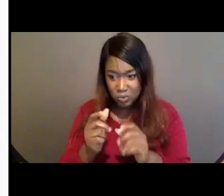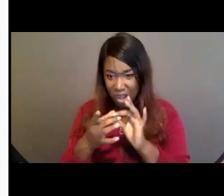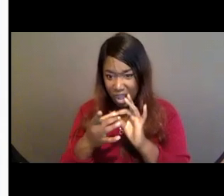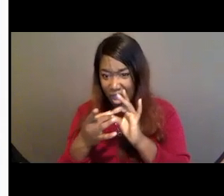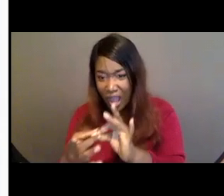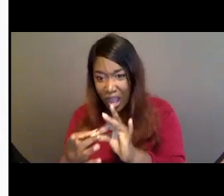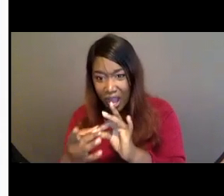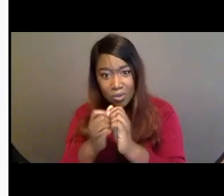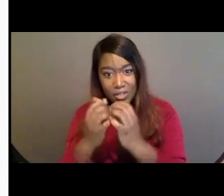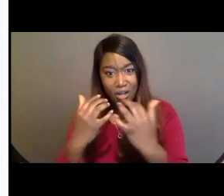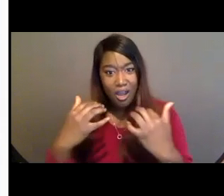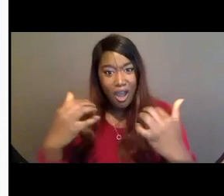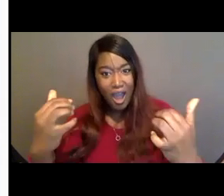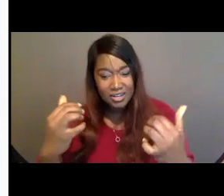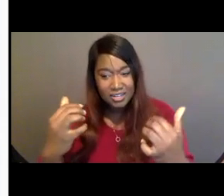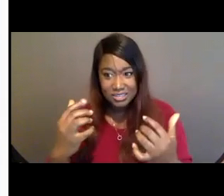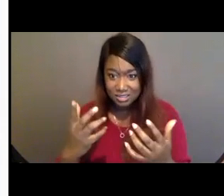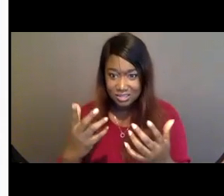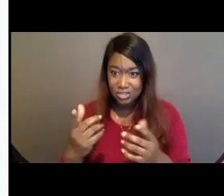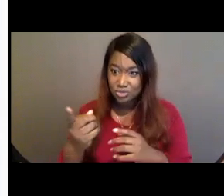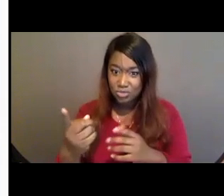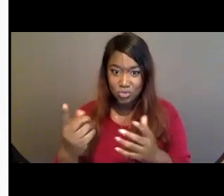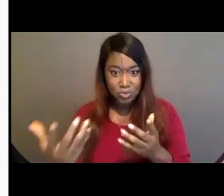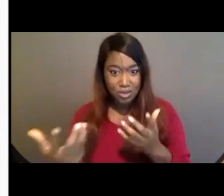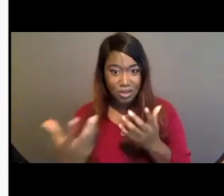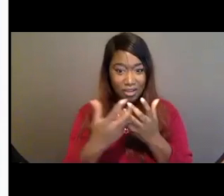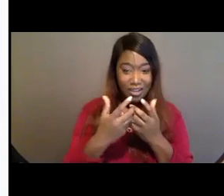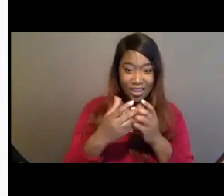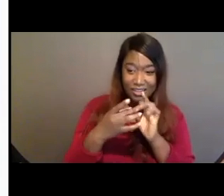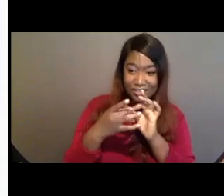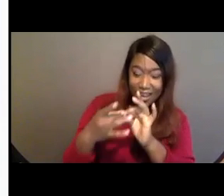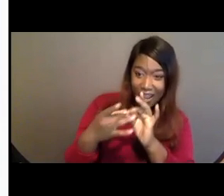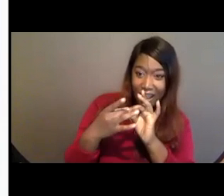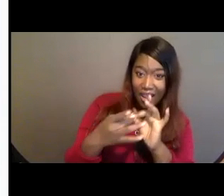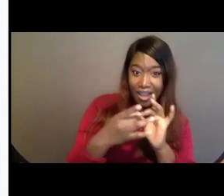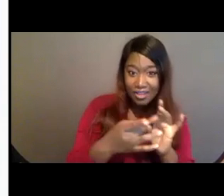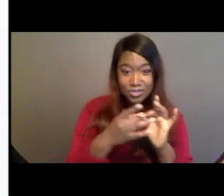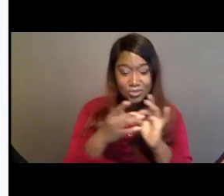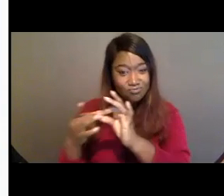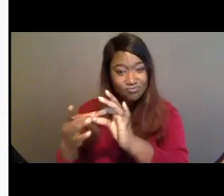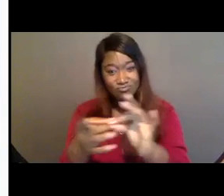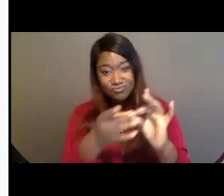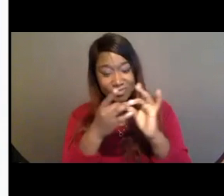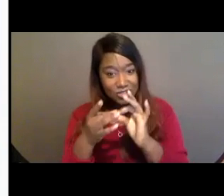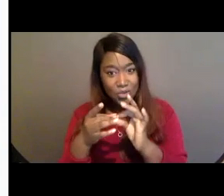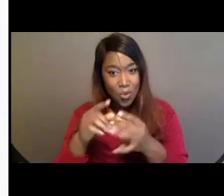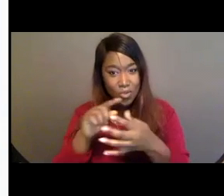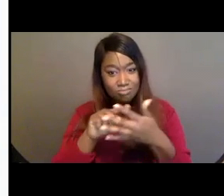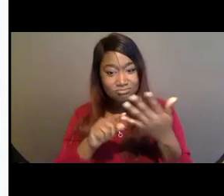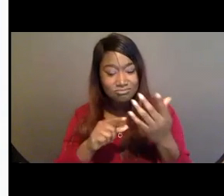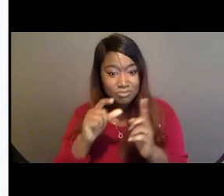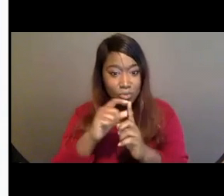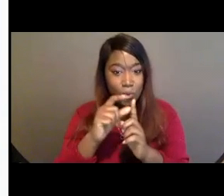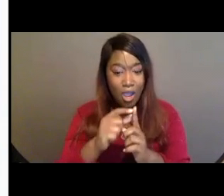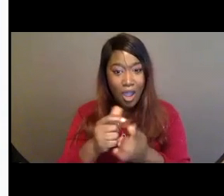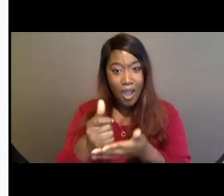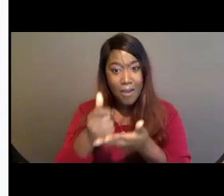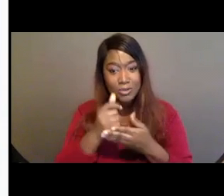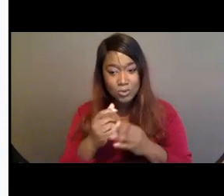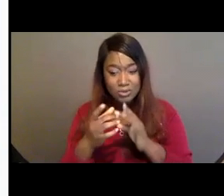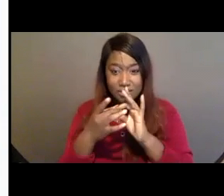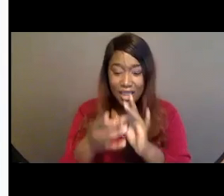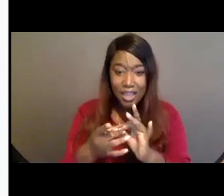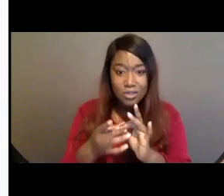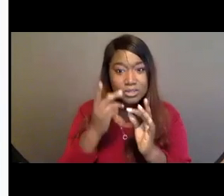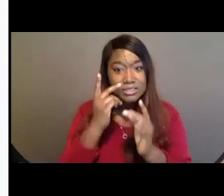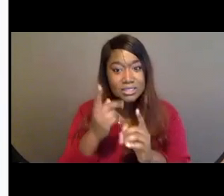these are some of the, and you with me. And this is an important way for me to connect and understand sort of what are we sharing in